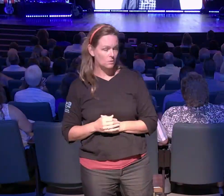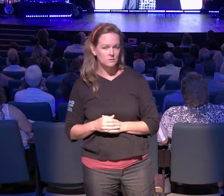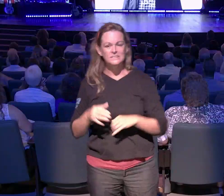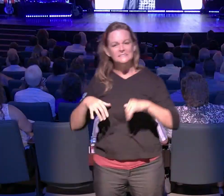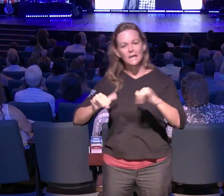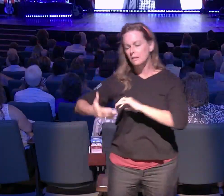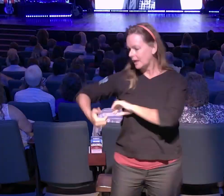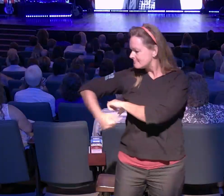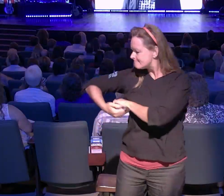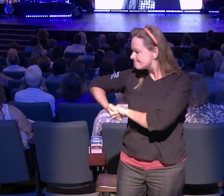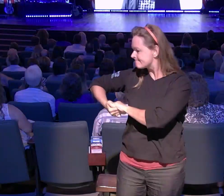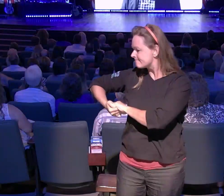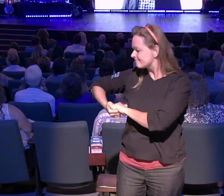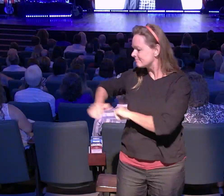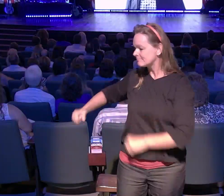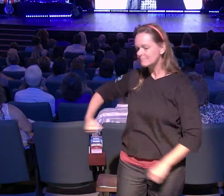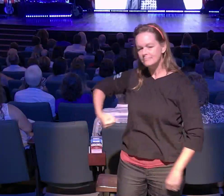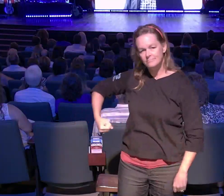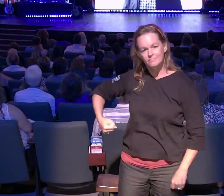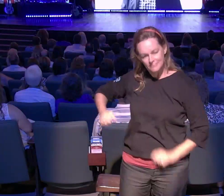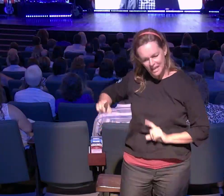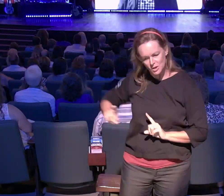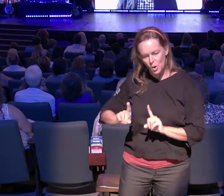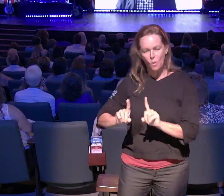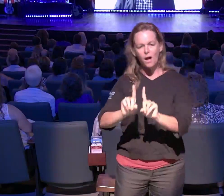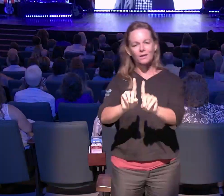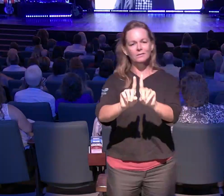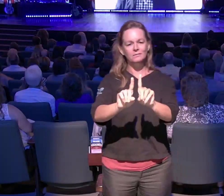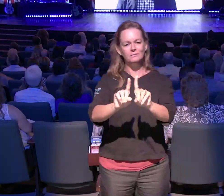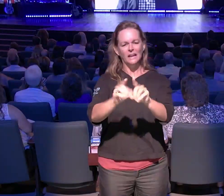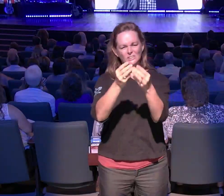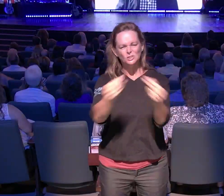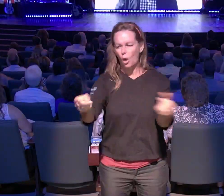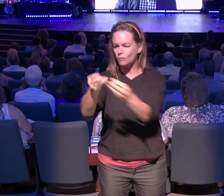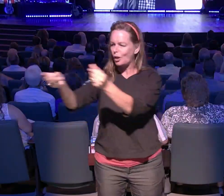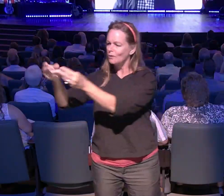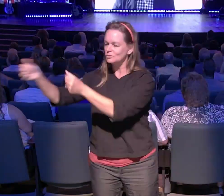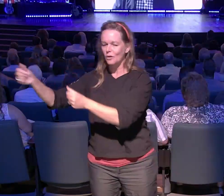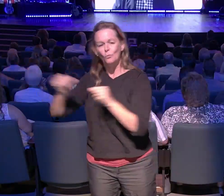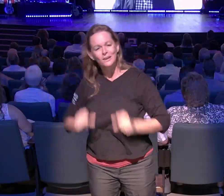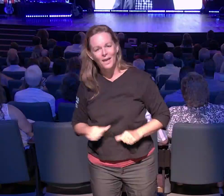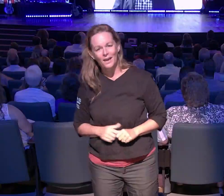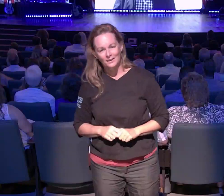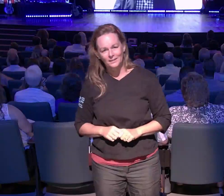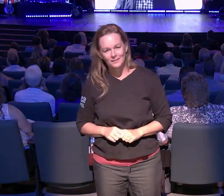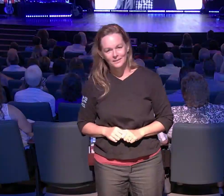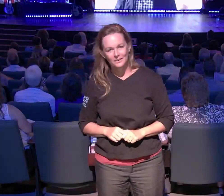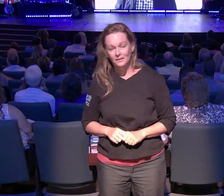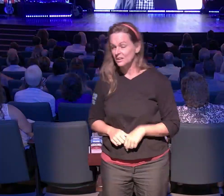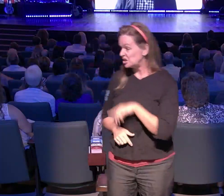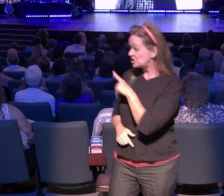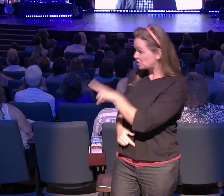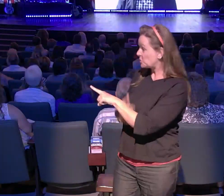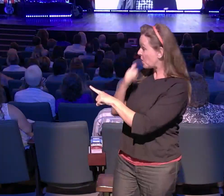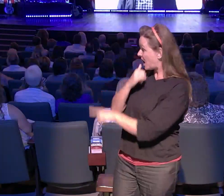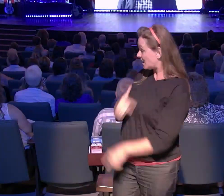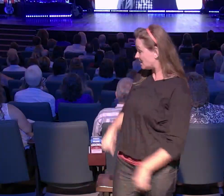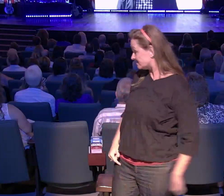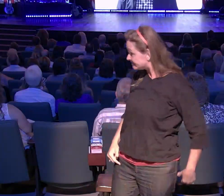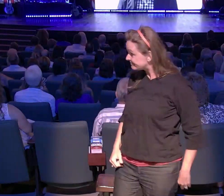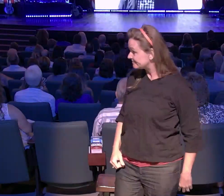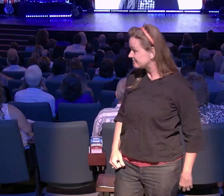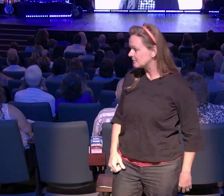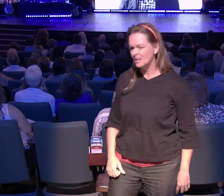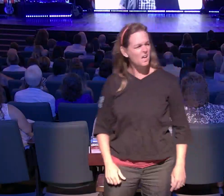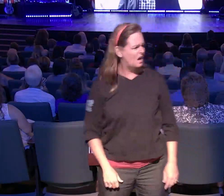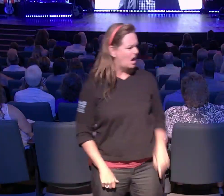without always having full resolution. See, sometimes when there's conflict in relationship, we want the other person to admit that they were wrong and we were